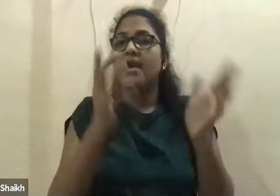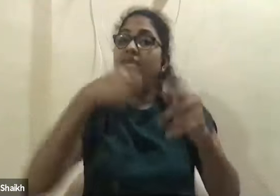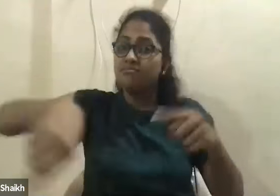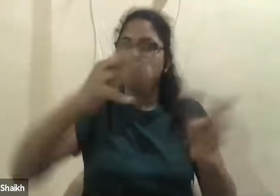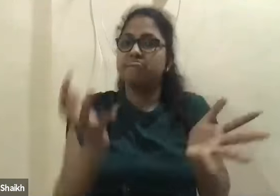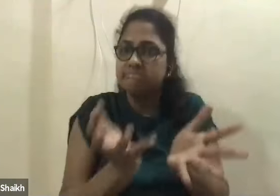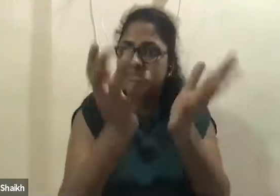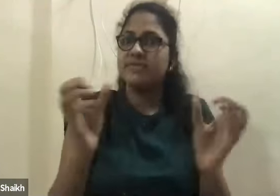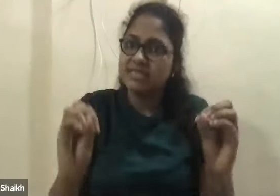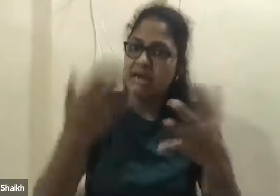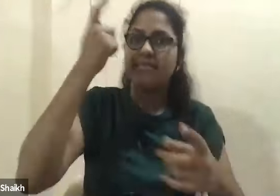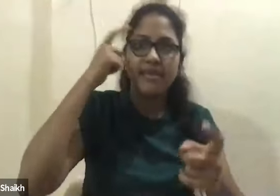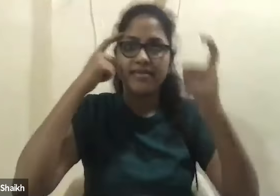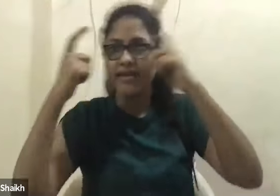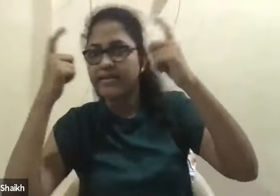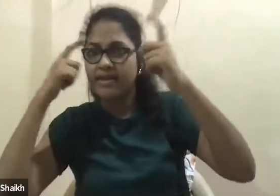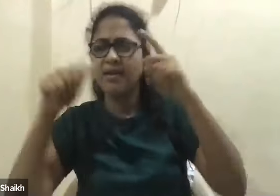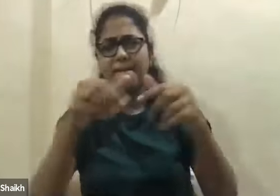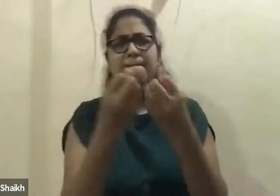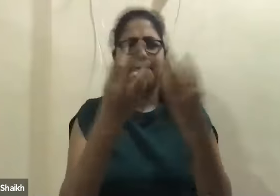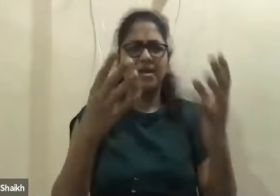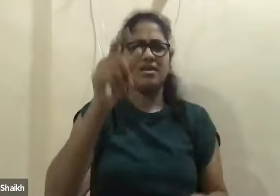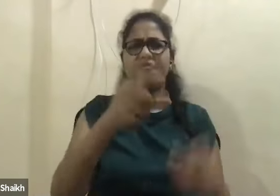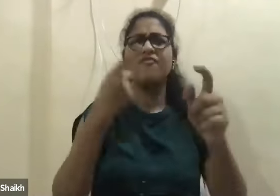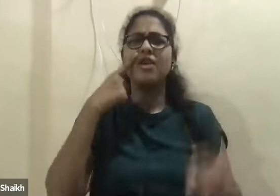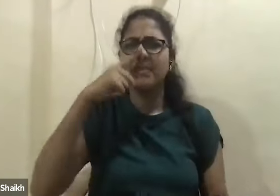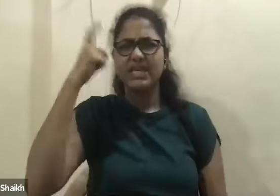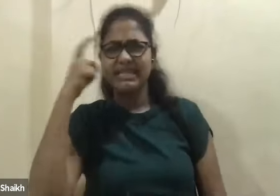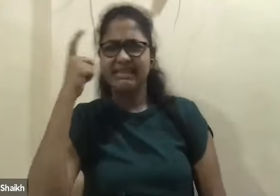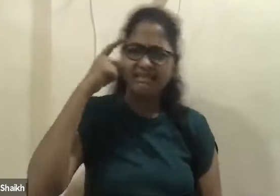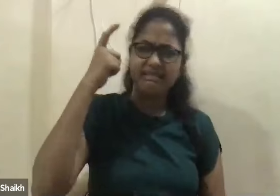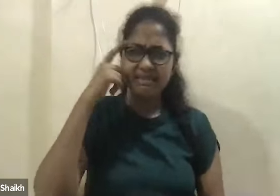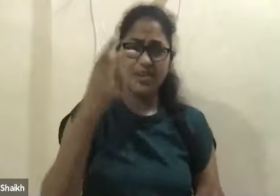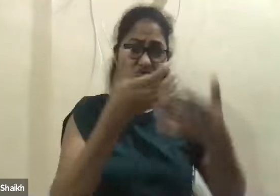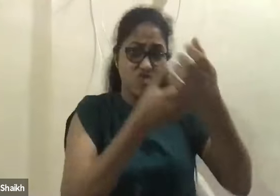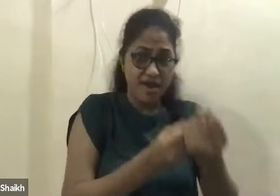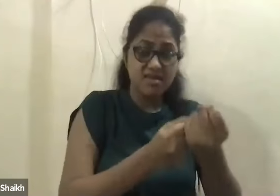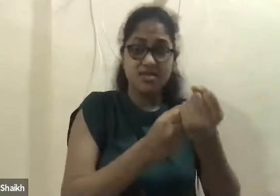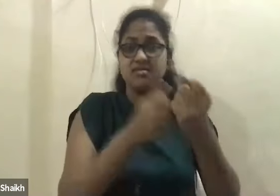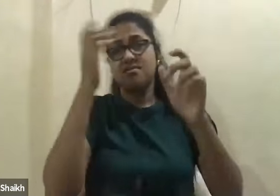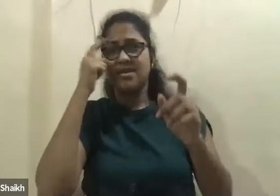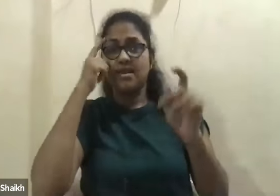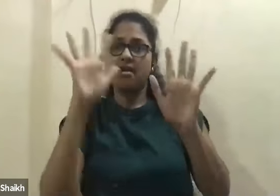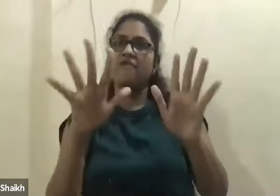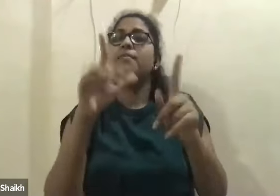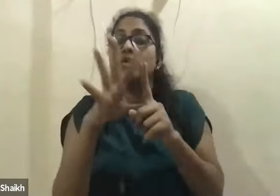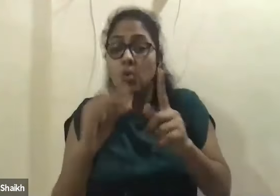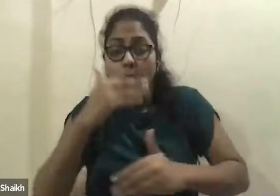There are many parents who have that in the back of their minds, but they don't know about the execution of it really. So I